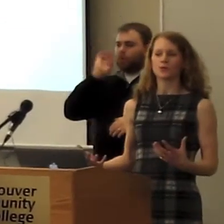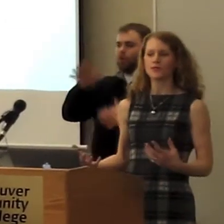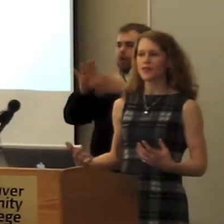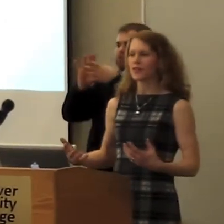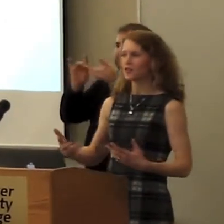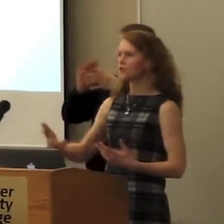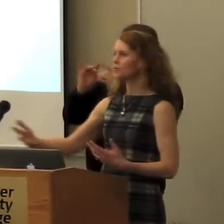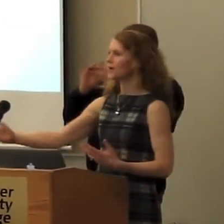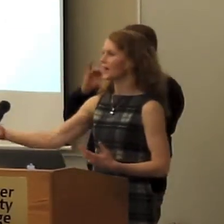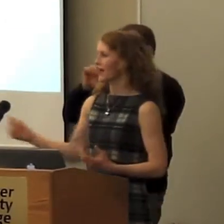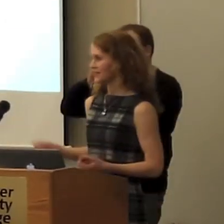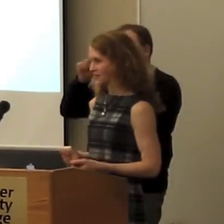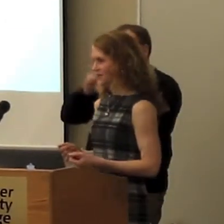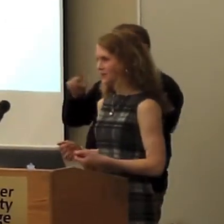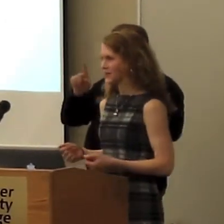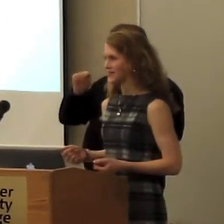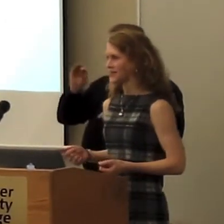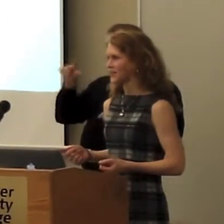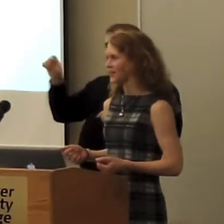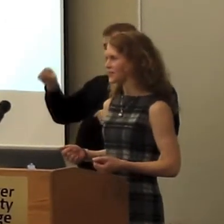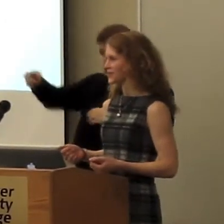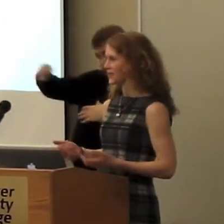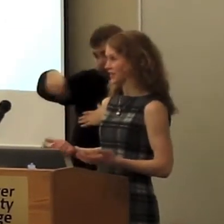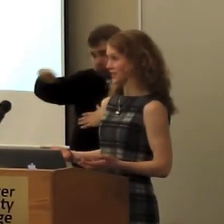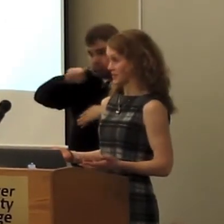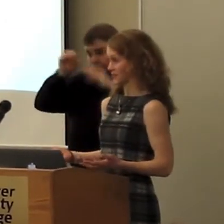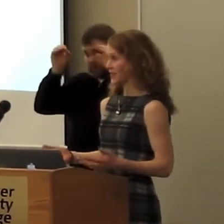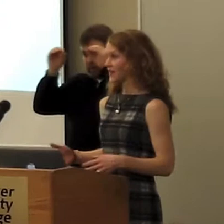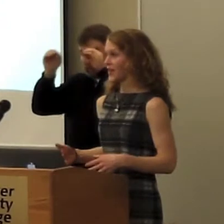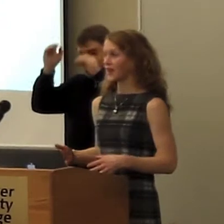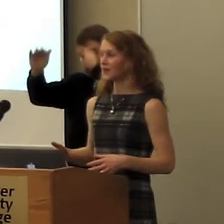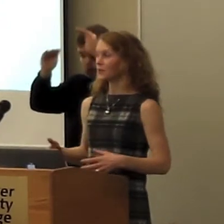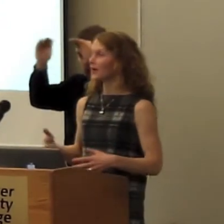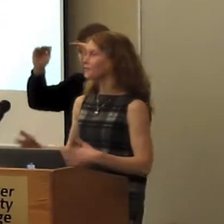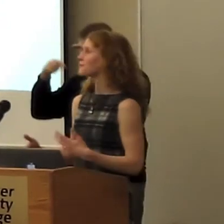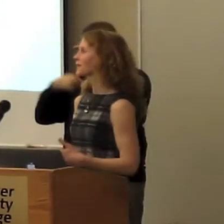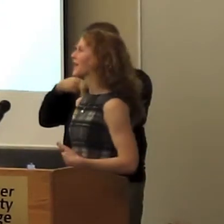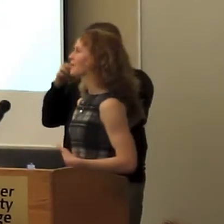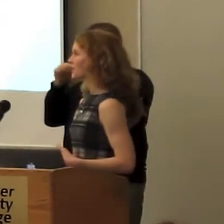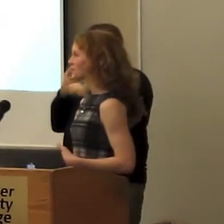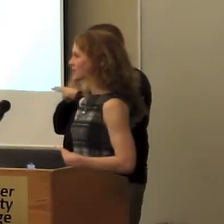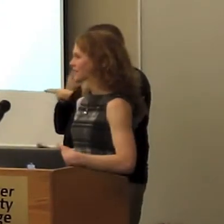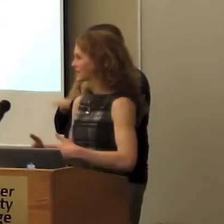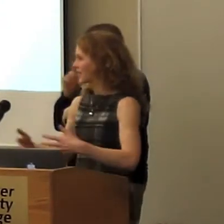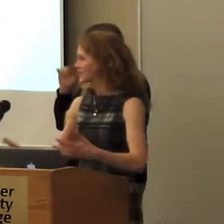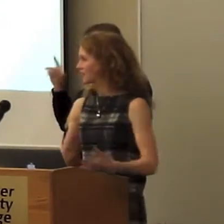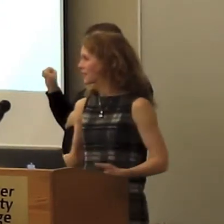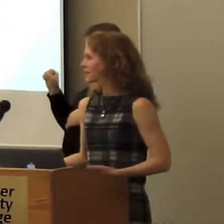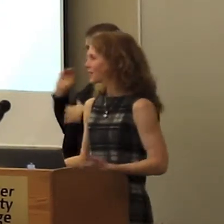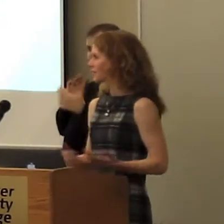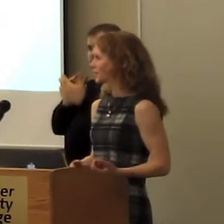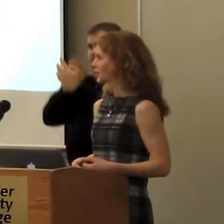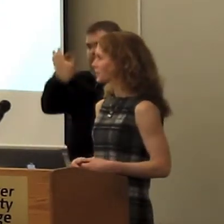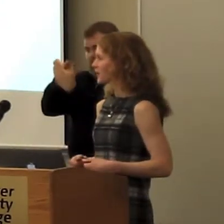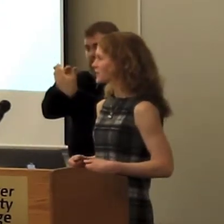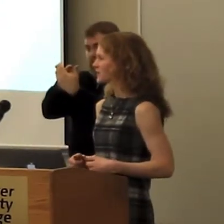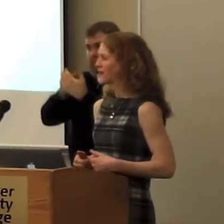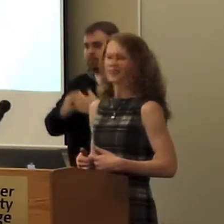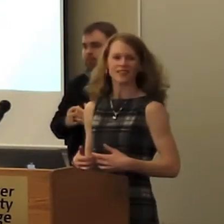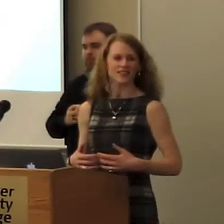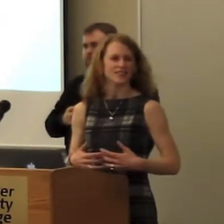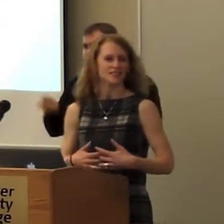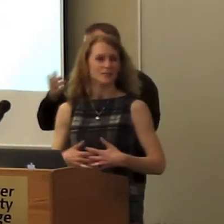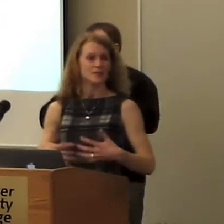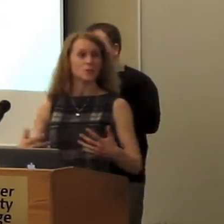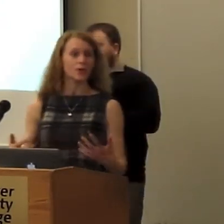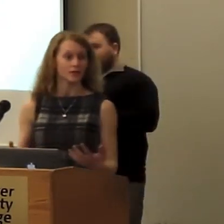of tools that you have access to as educators of adults. And we often forget those that tend to come along earlier because we